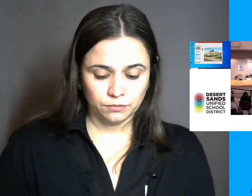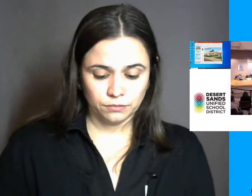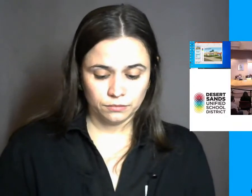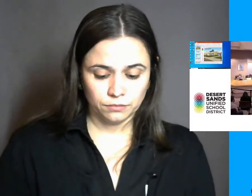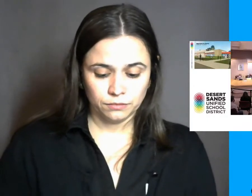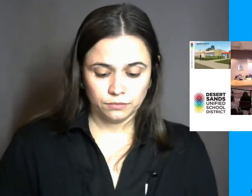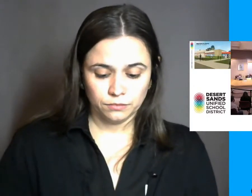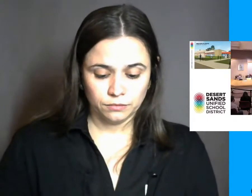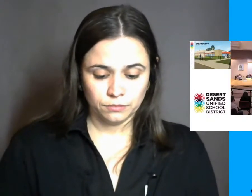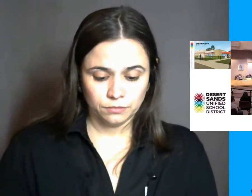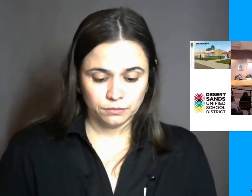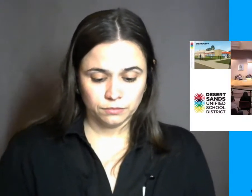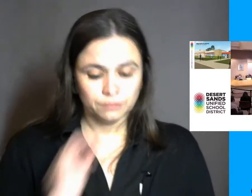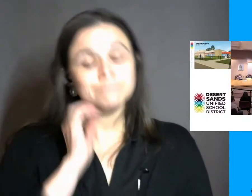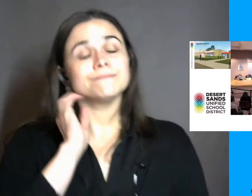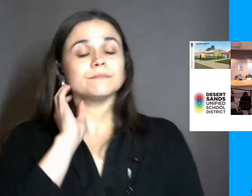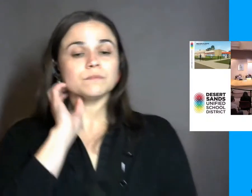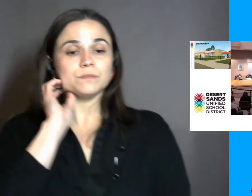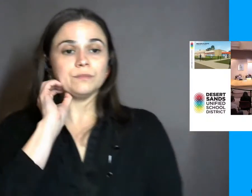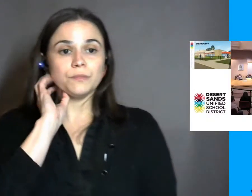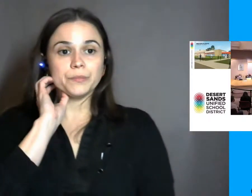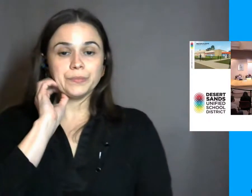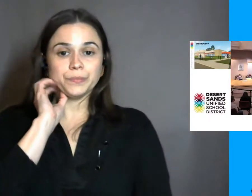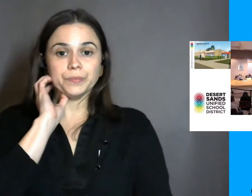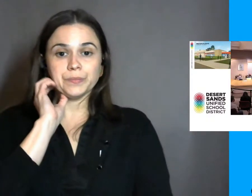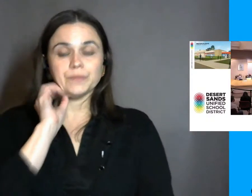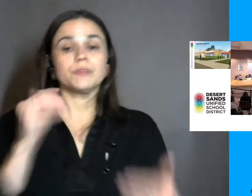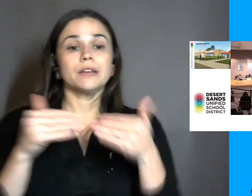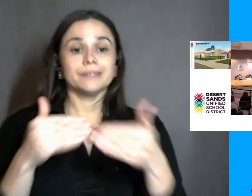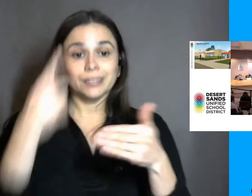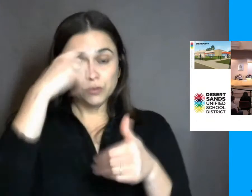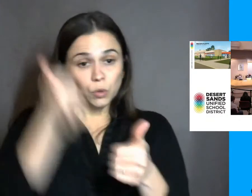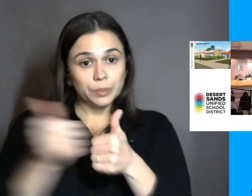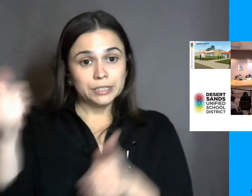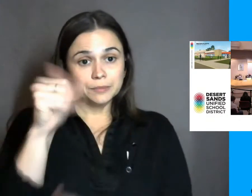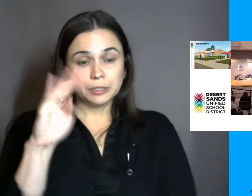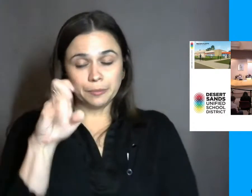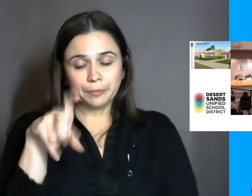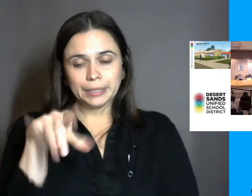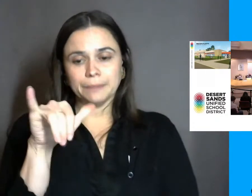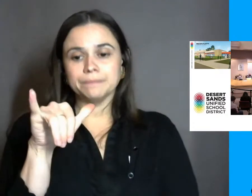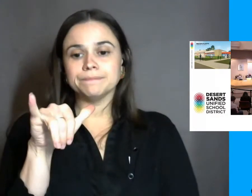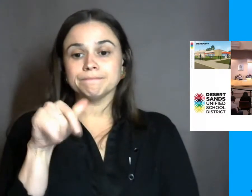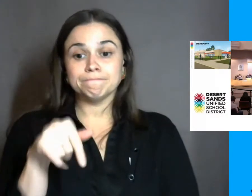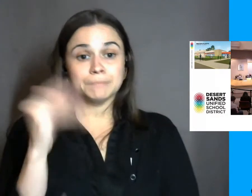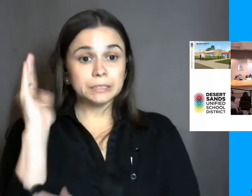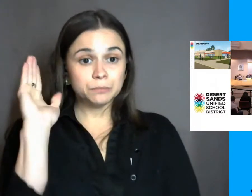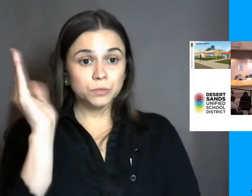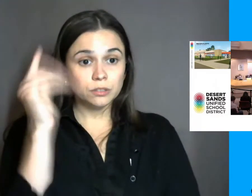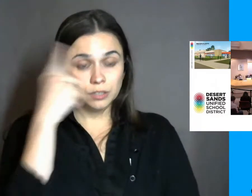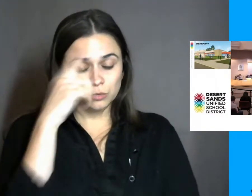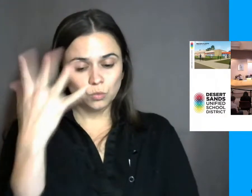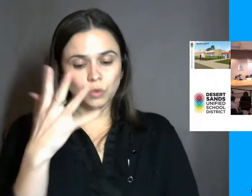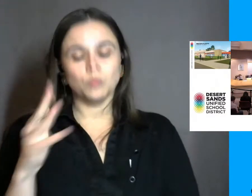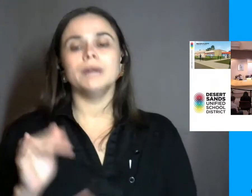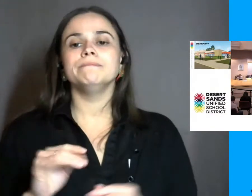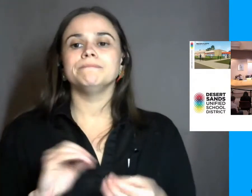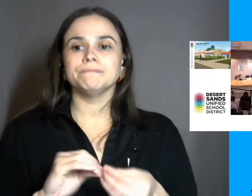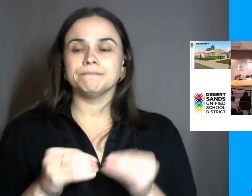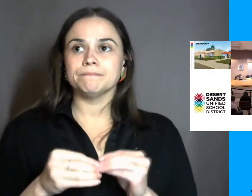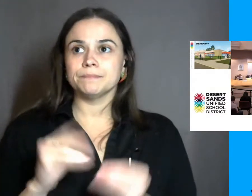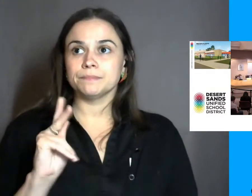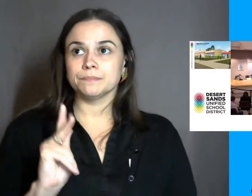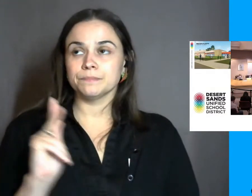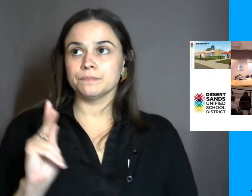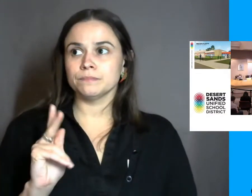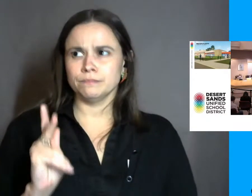Absolutely. I'm actually excited about this presentation. As you know, Measure KK came into